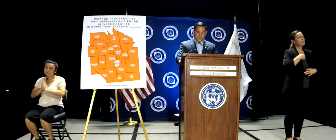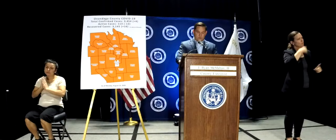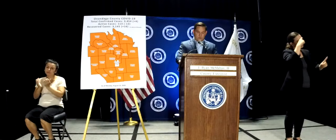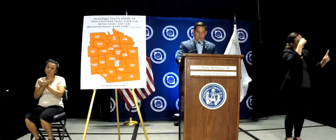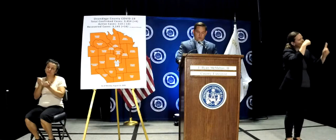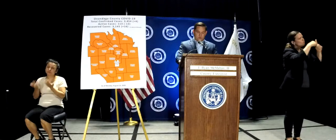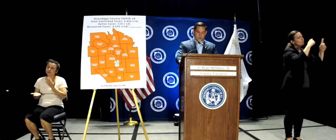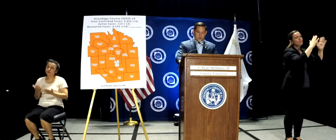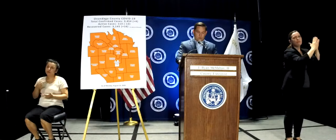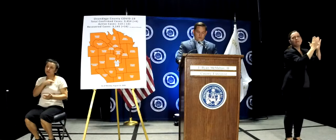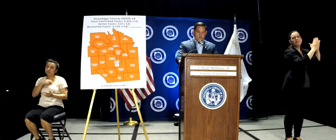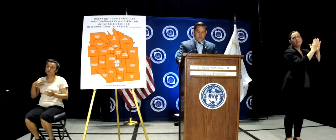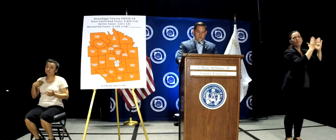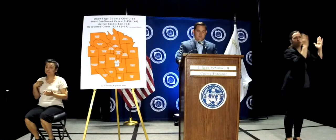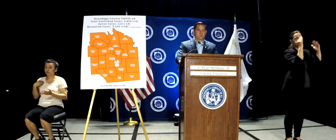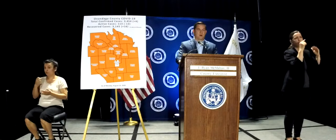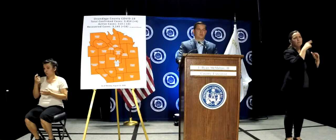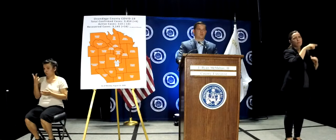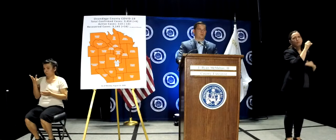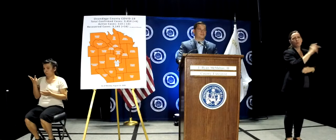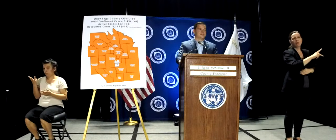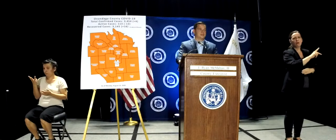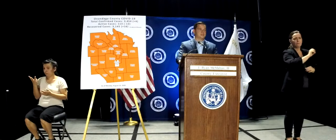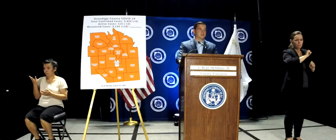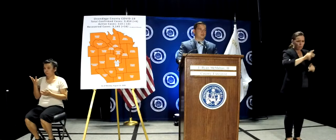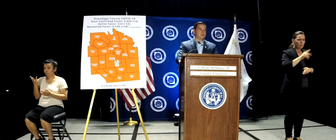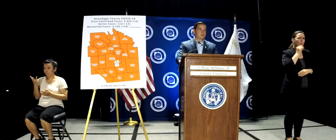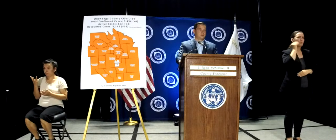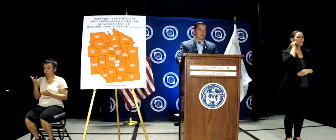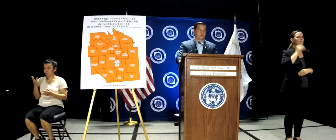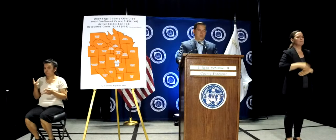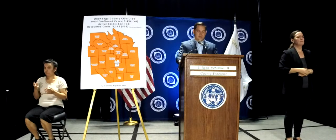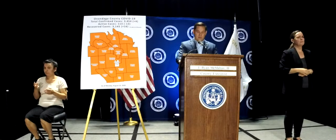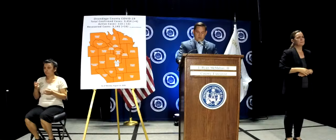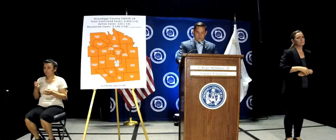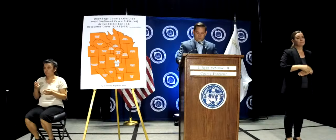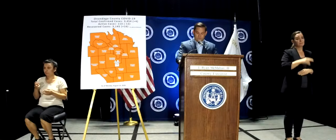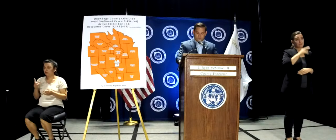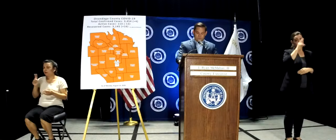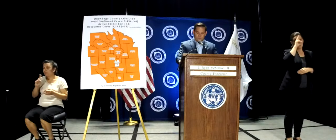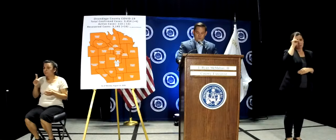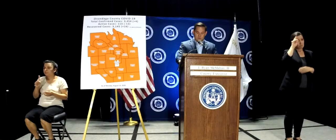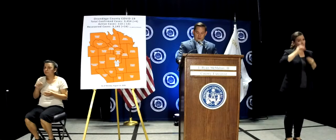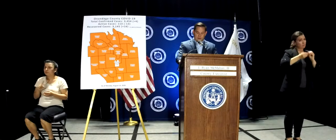hospital numbers are as low as they've been since March 26th during the pandemic.